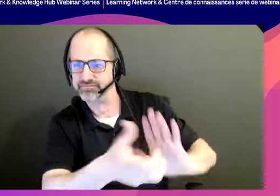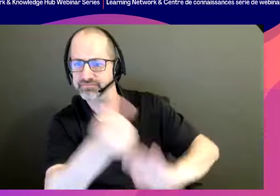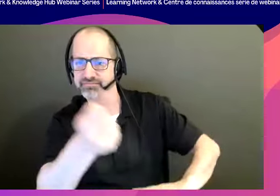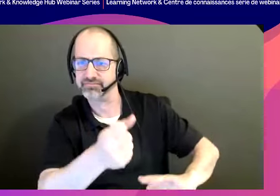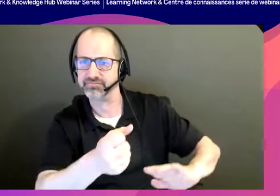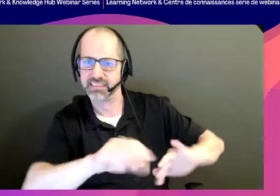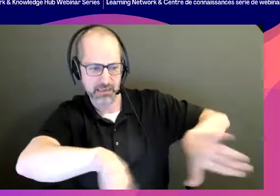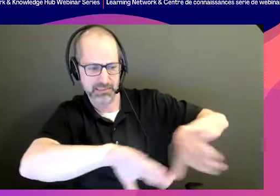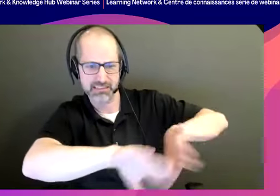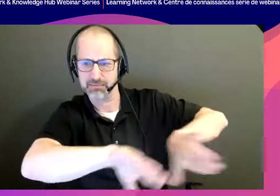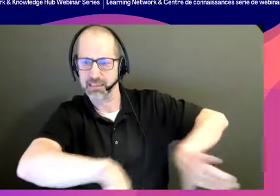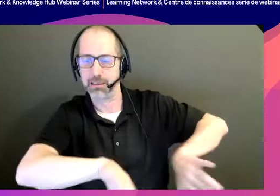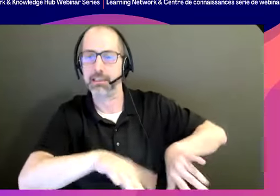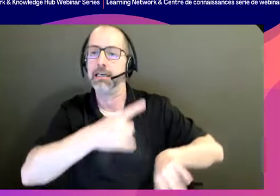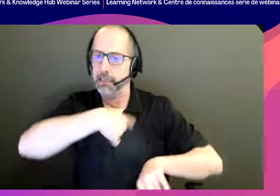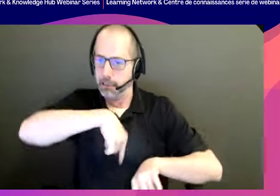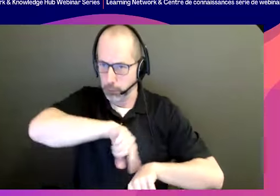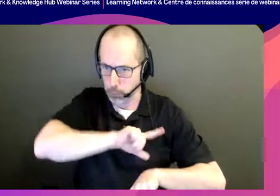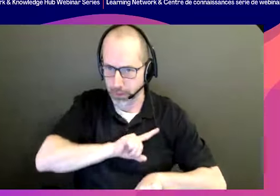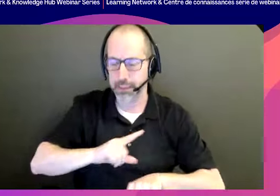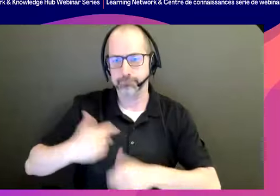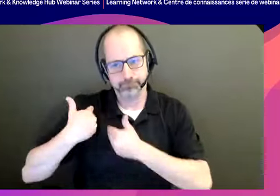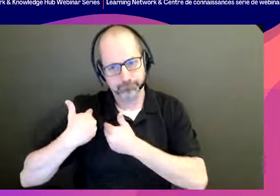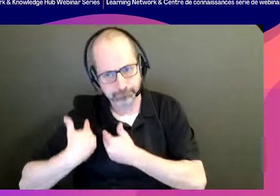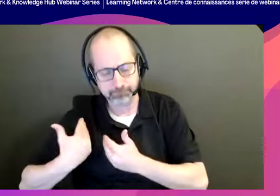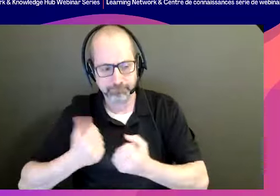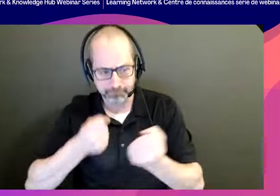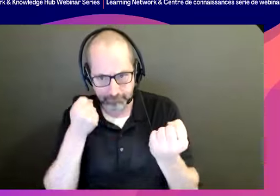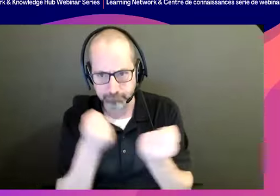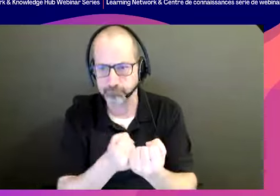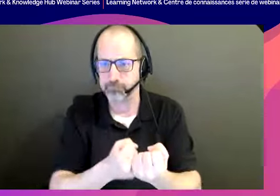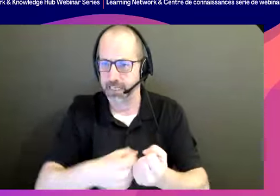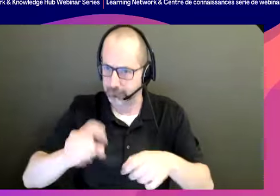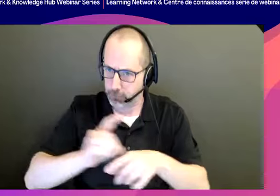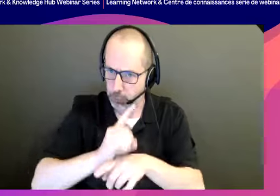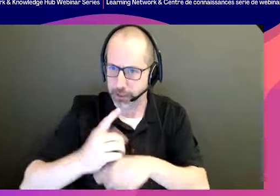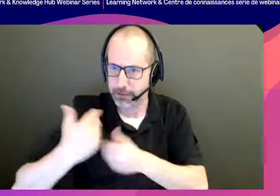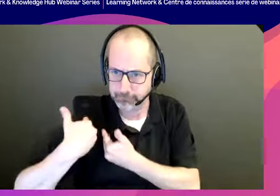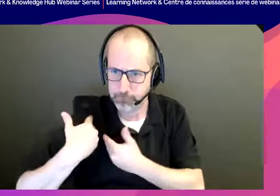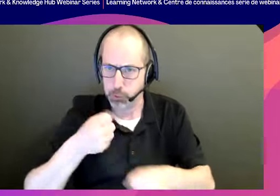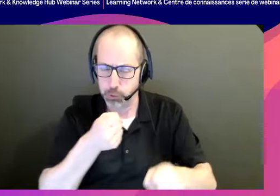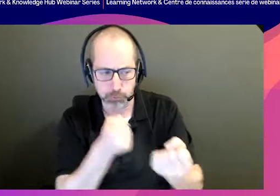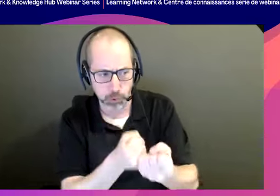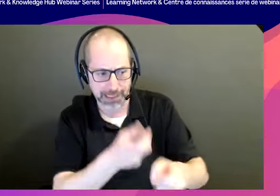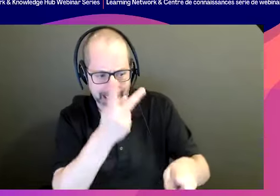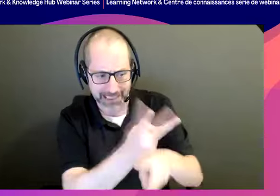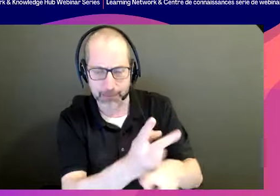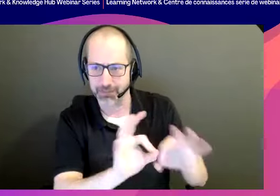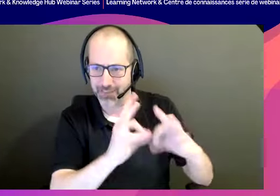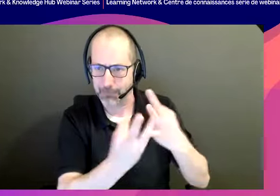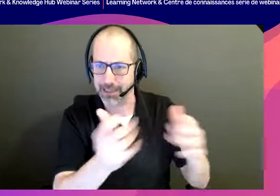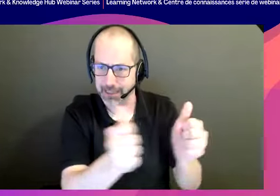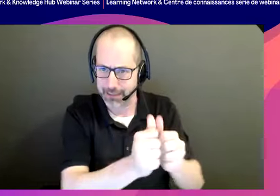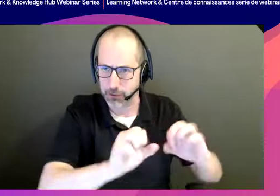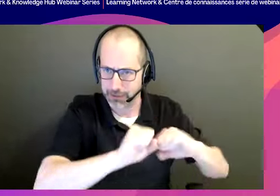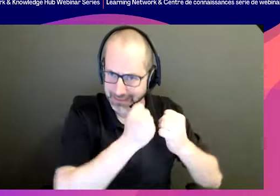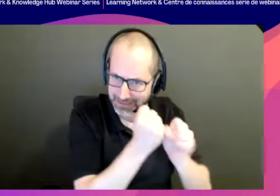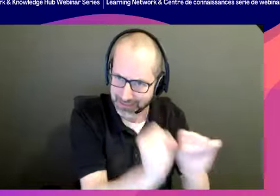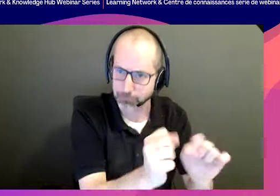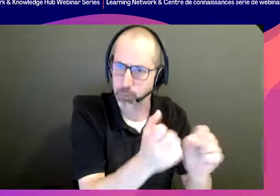duty to support as a commitment from service providers to better support families to stay together safely and to reduce the harm that comes with